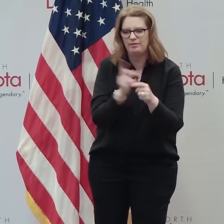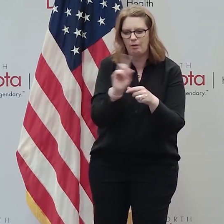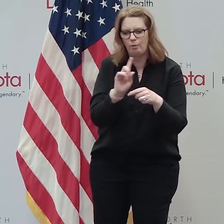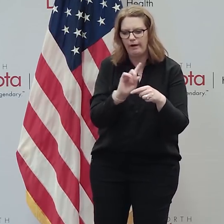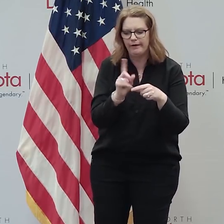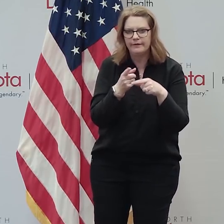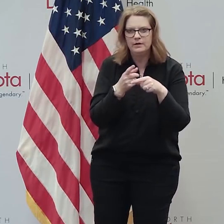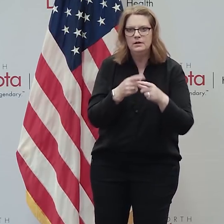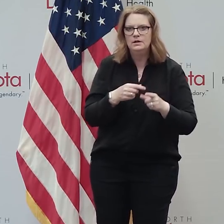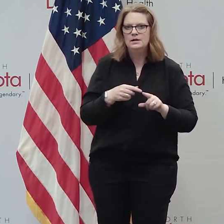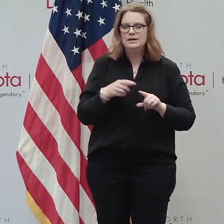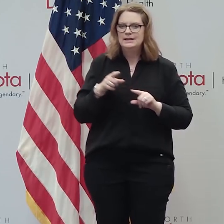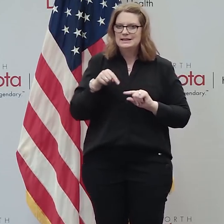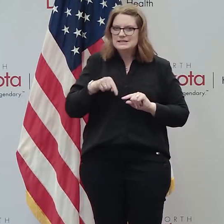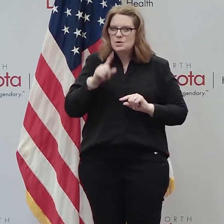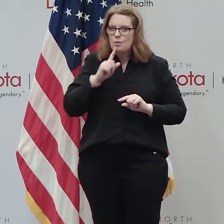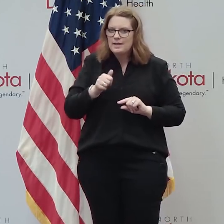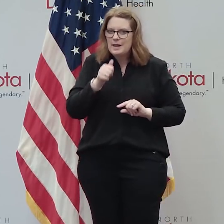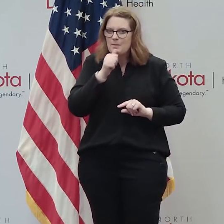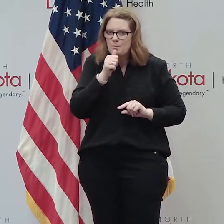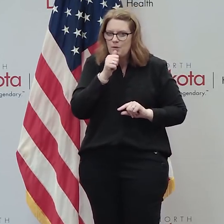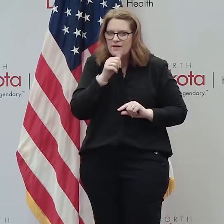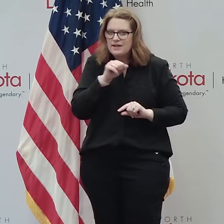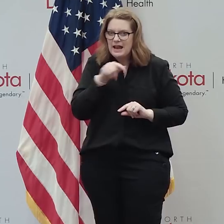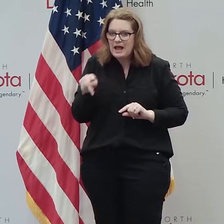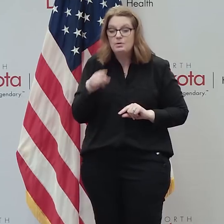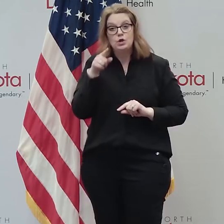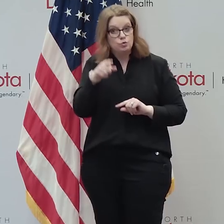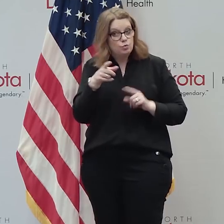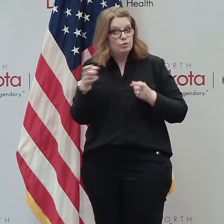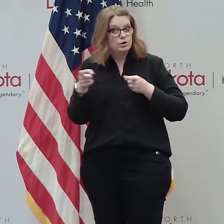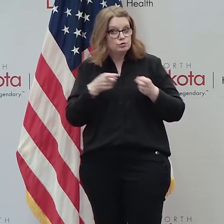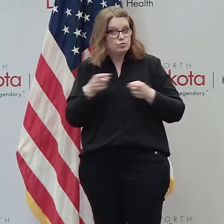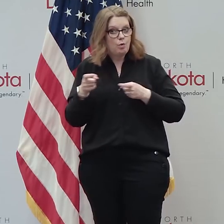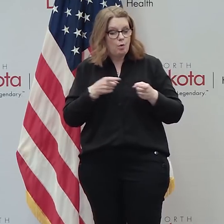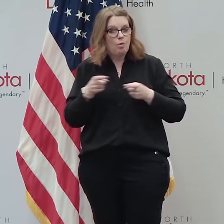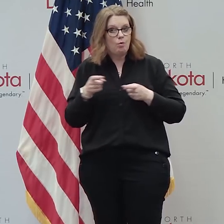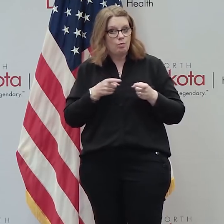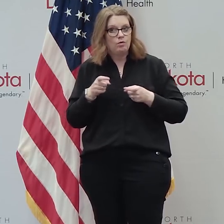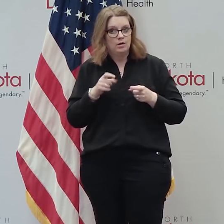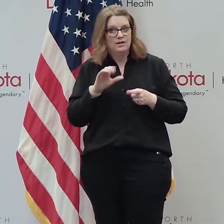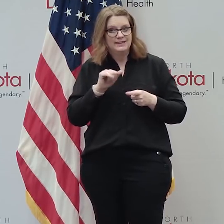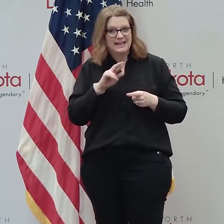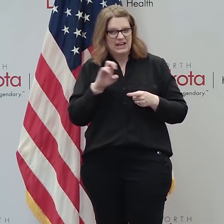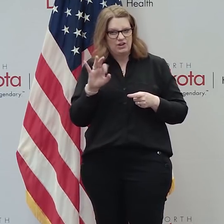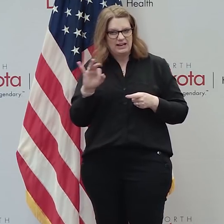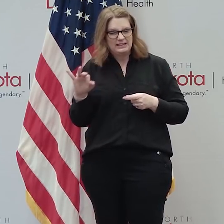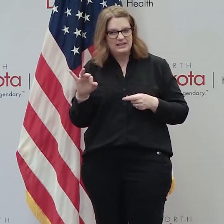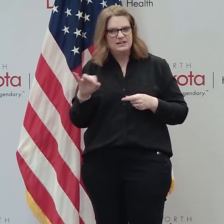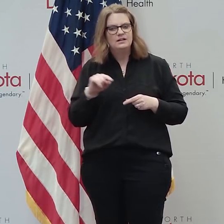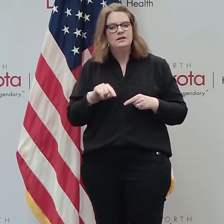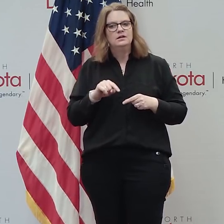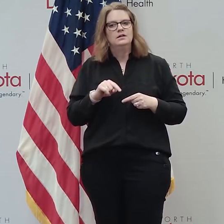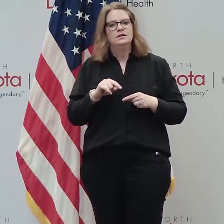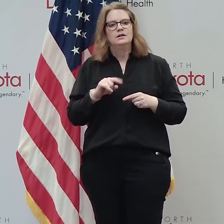extremely private application that you yourself are in control of on the side of Care19 that uses